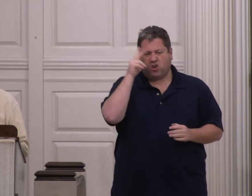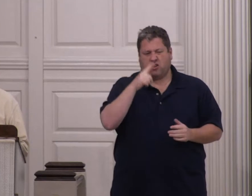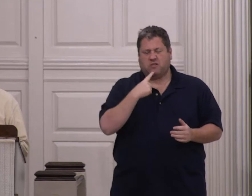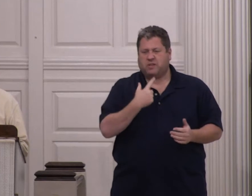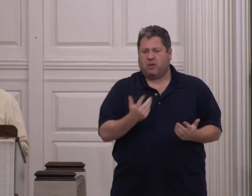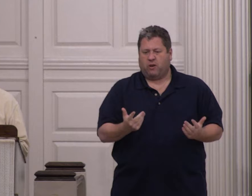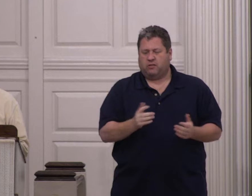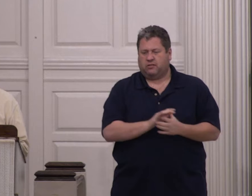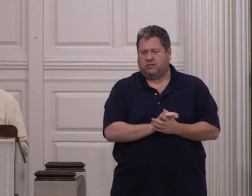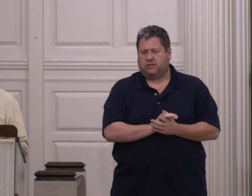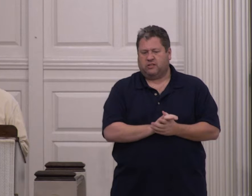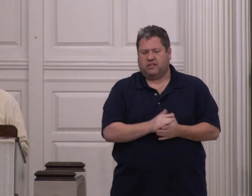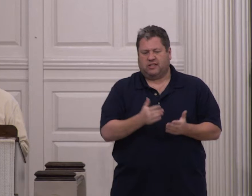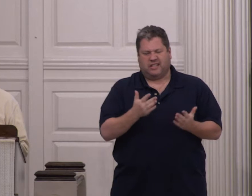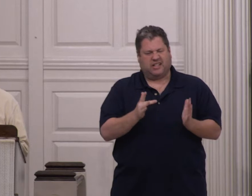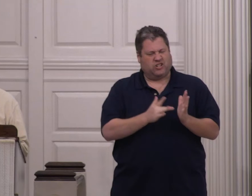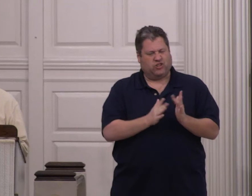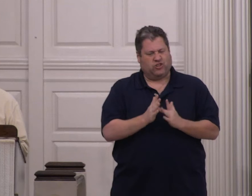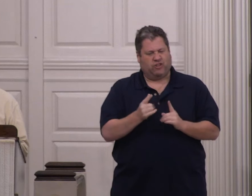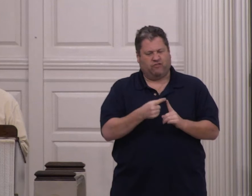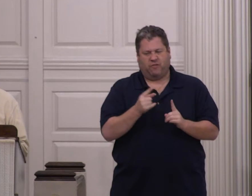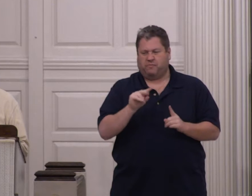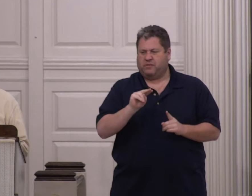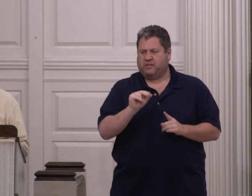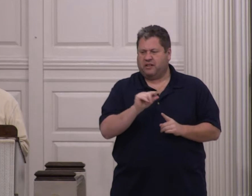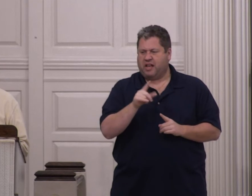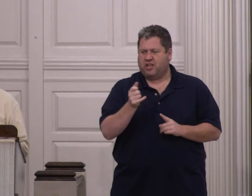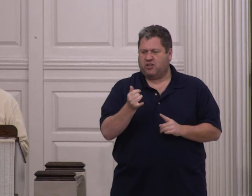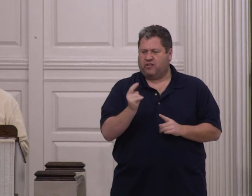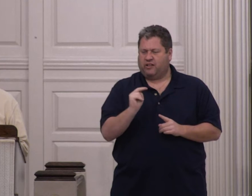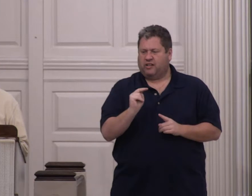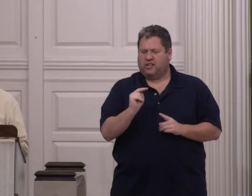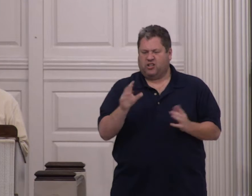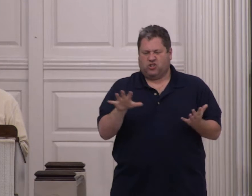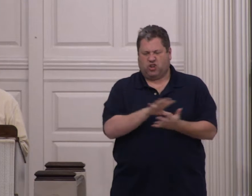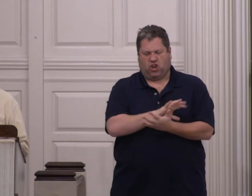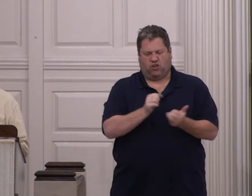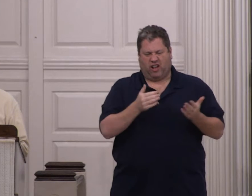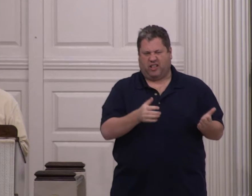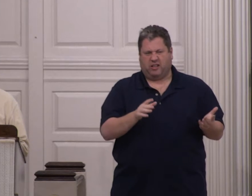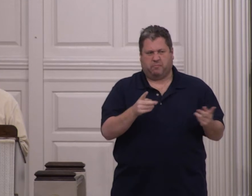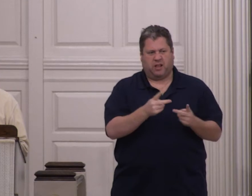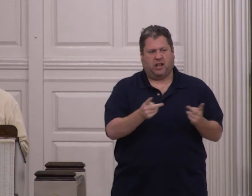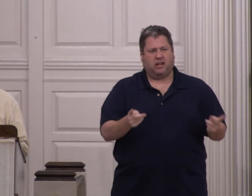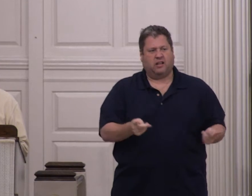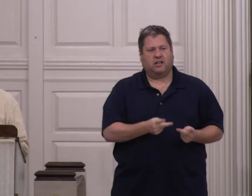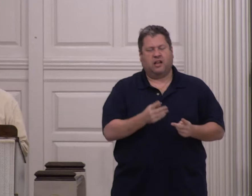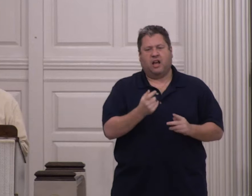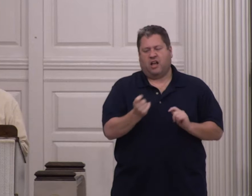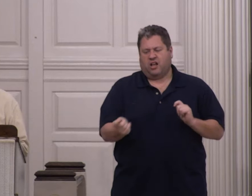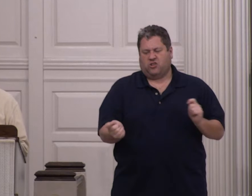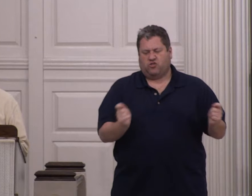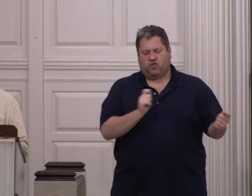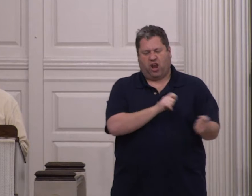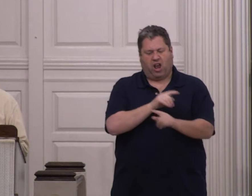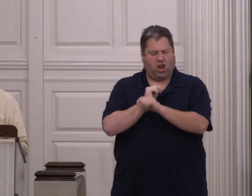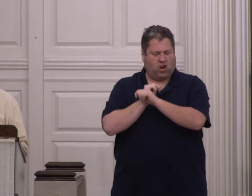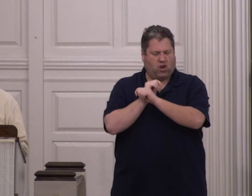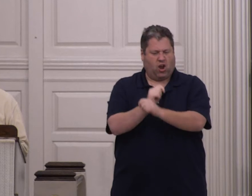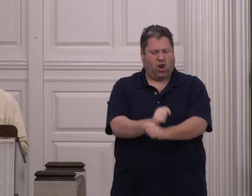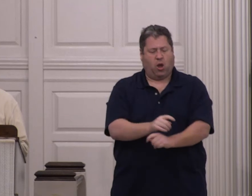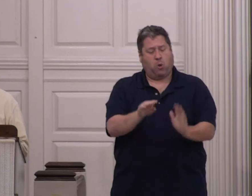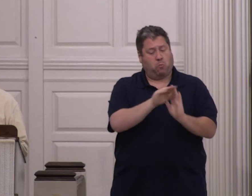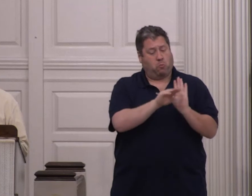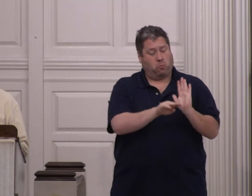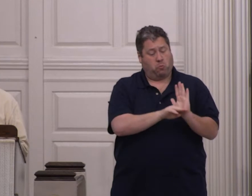claim that this Jesus the Nazarene will destroy this place and change the customs that